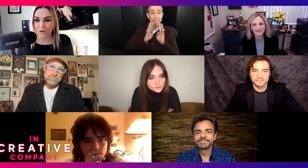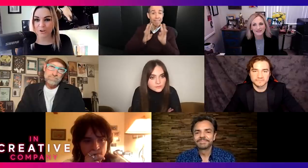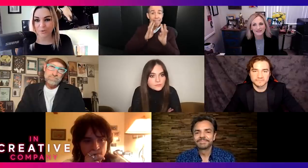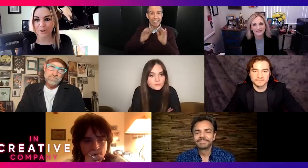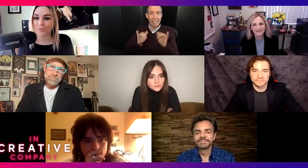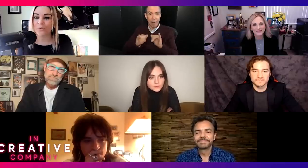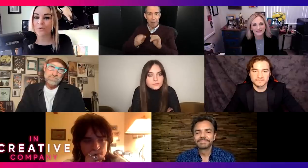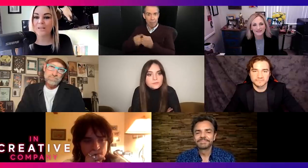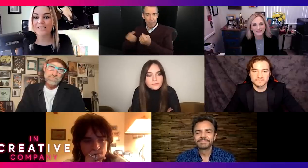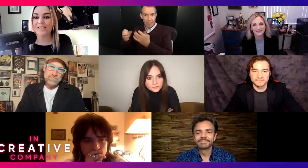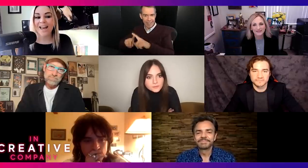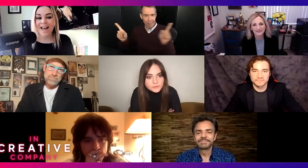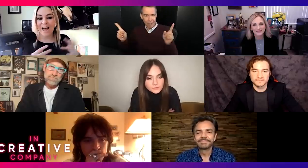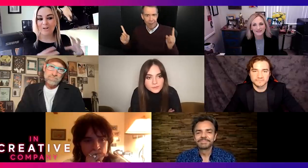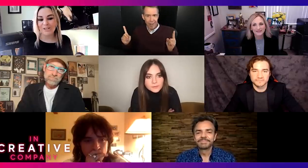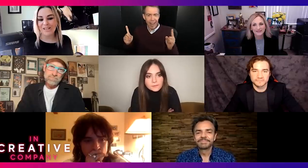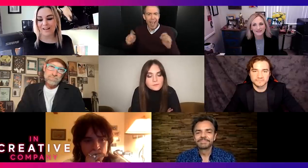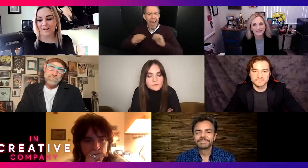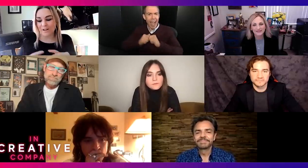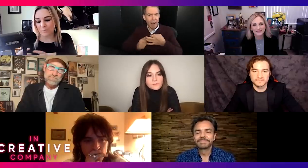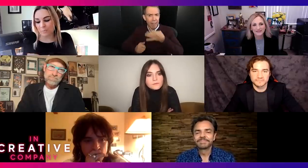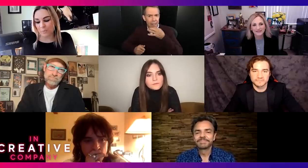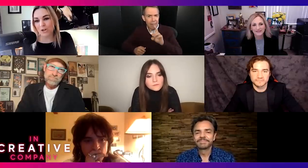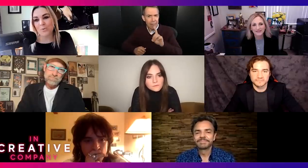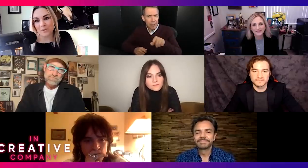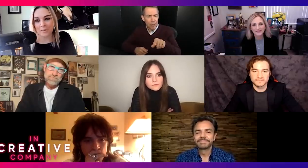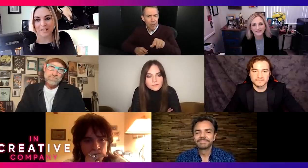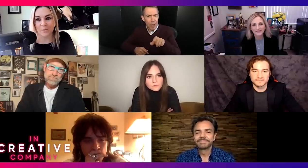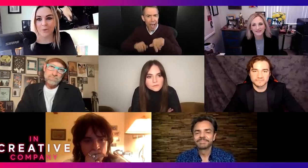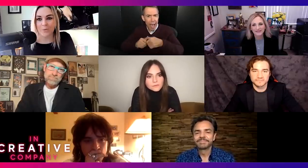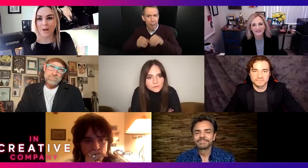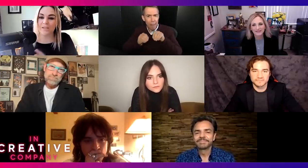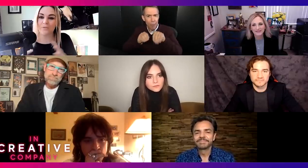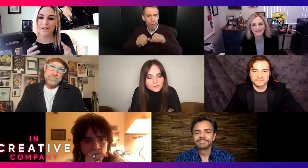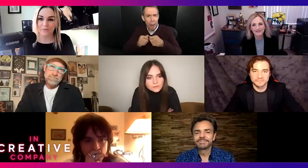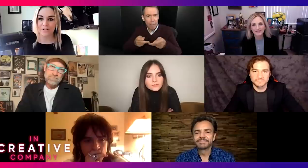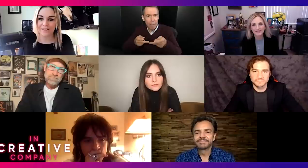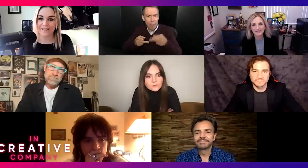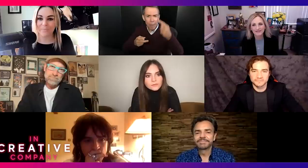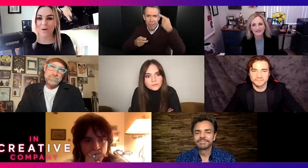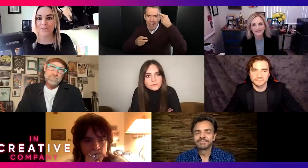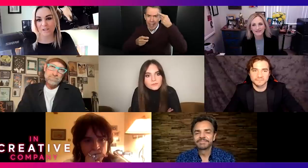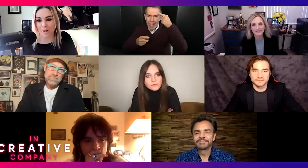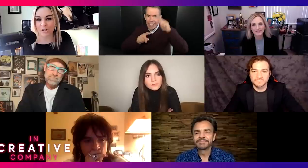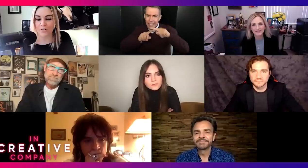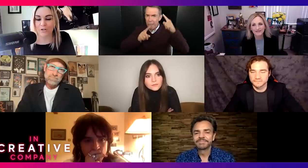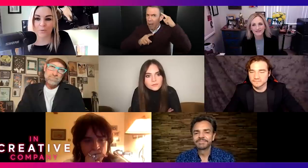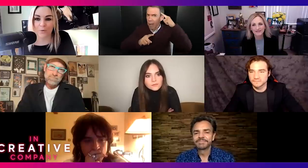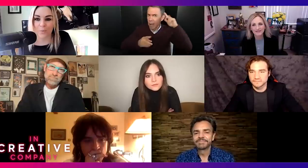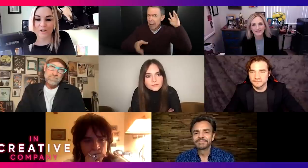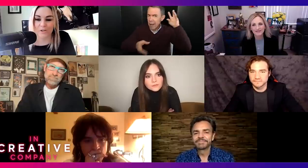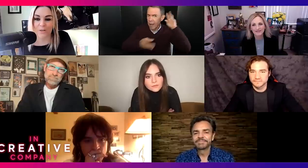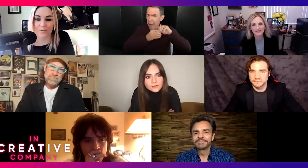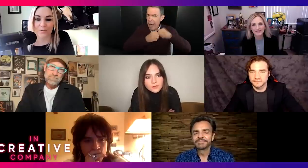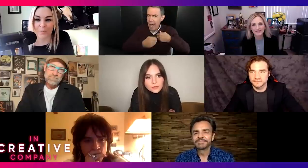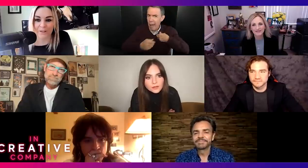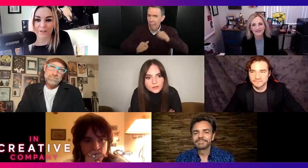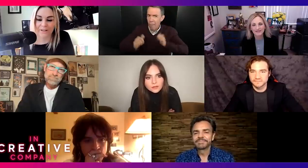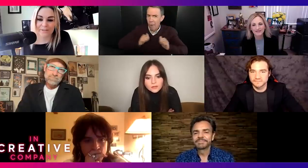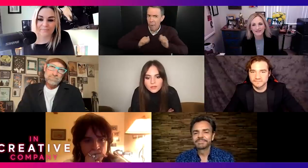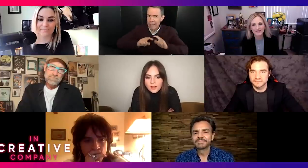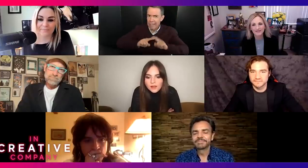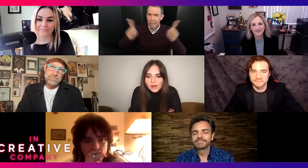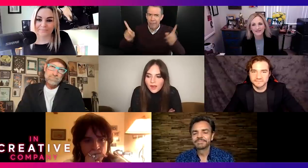way that you usually do in a performance, how did that kind of push you into a place where you had to think very differently about the expression of your performance throughout the